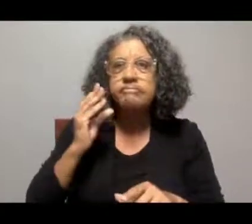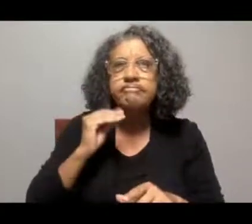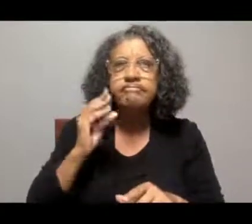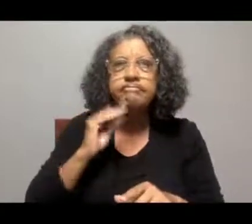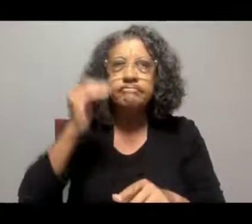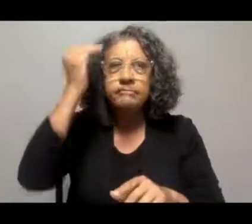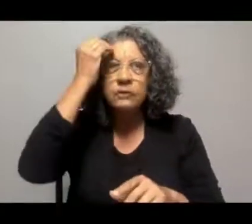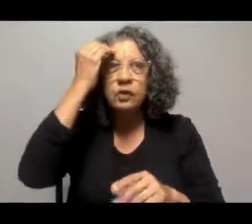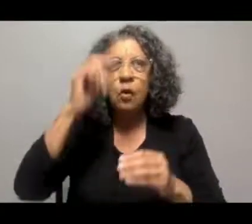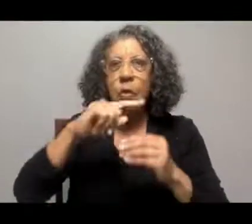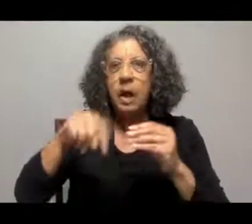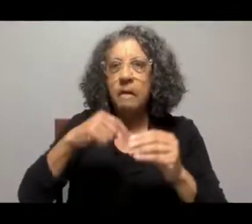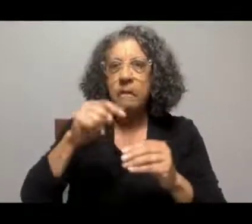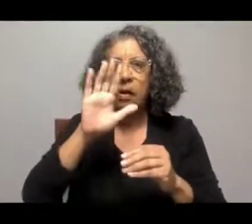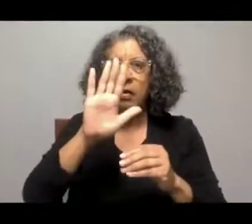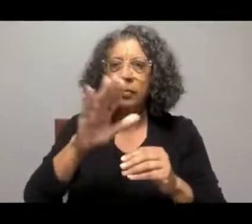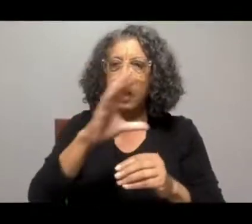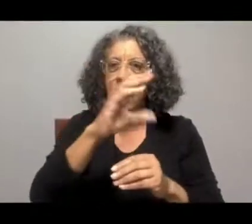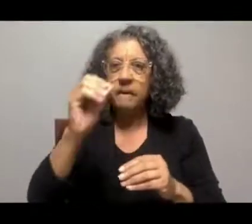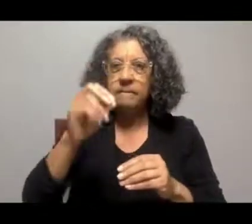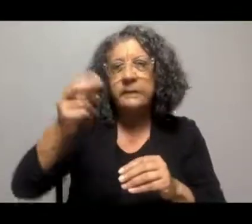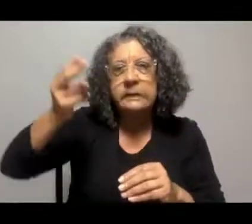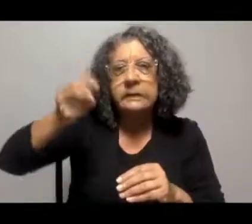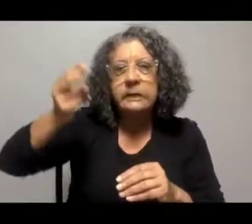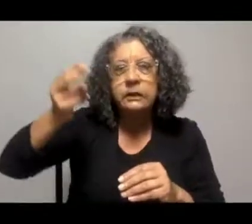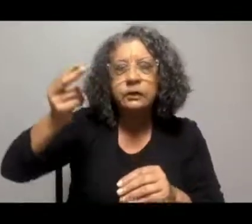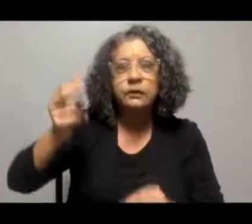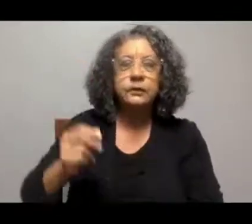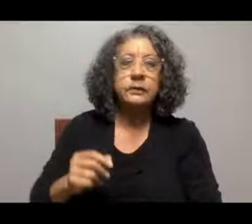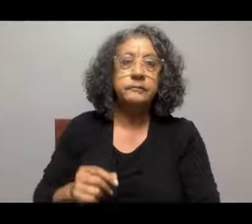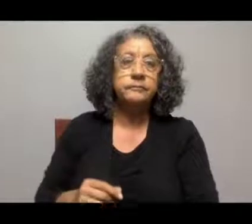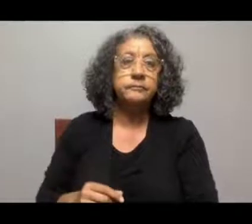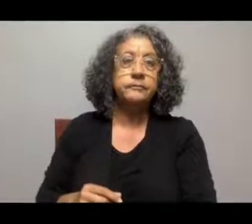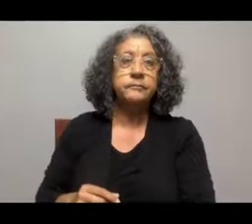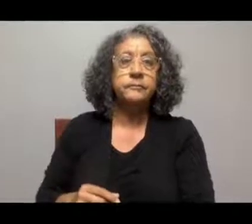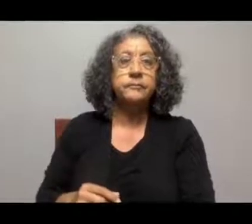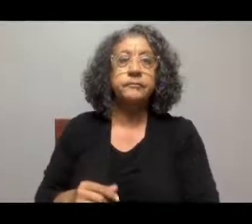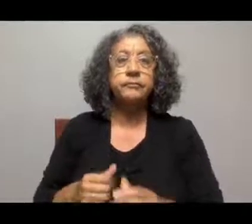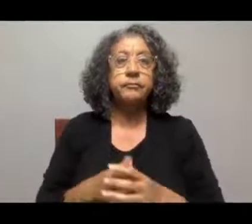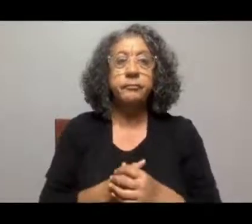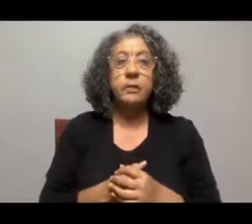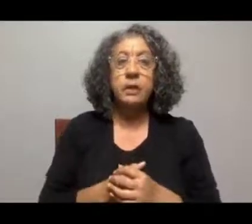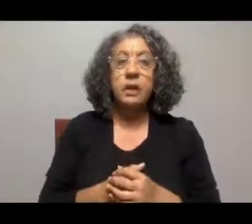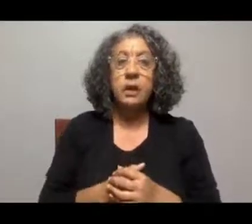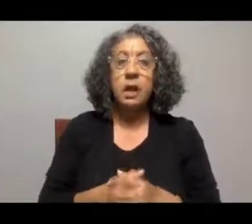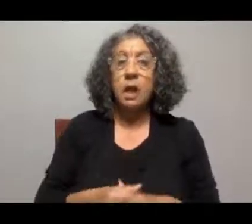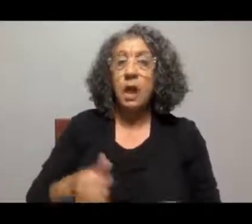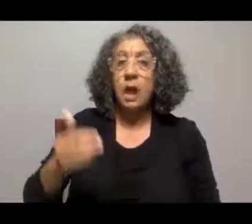and you look up the company history so you become familiar.